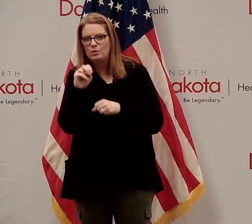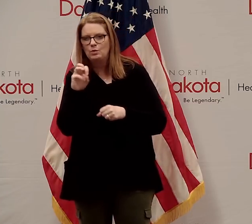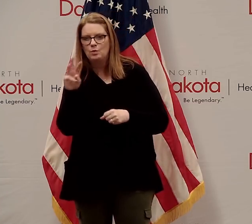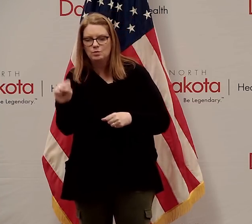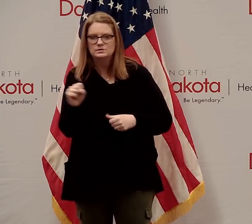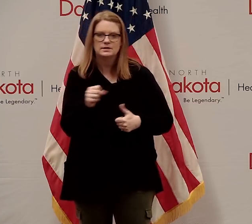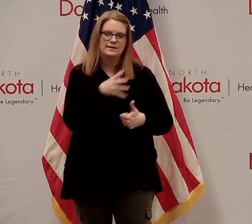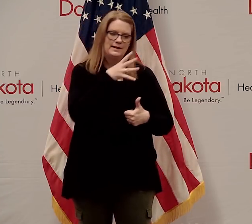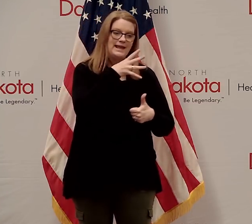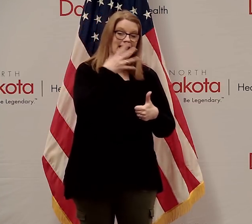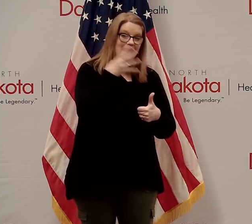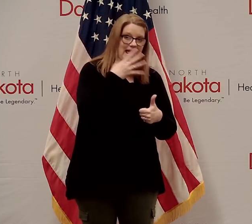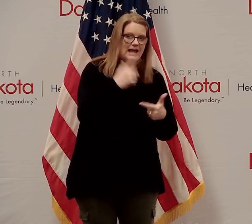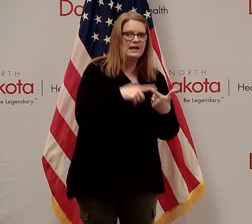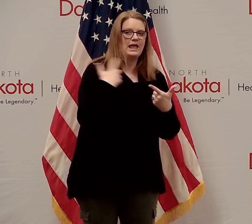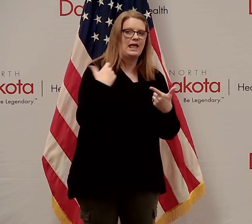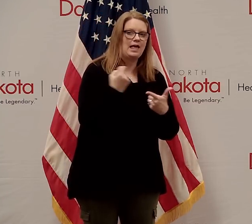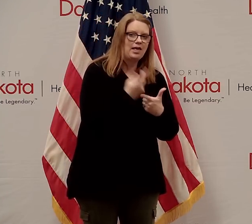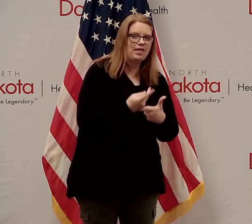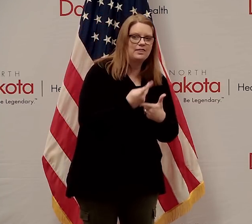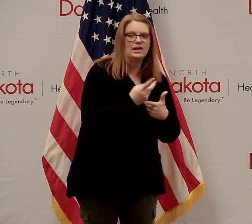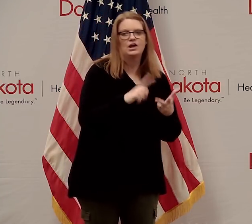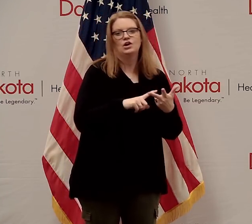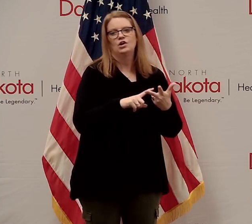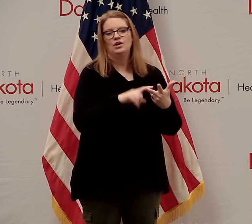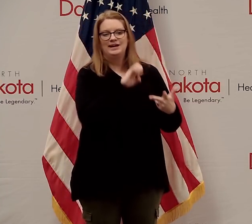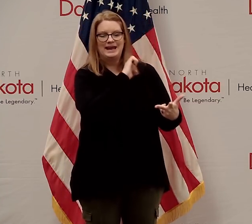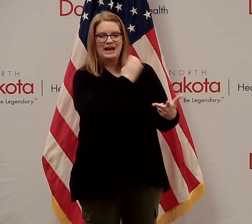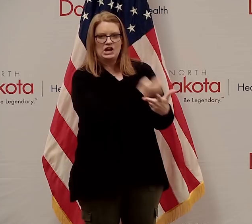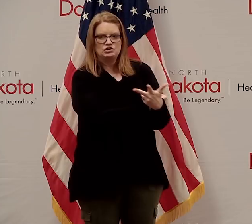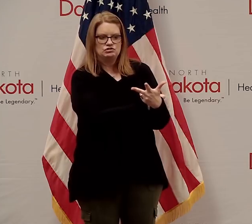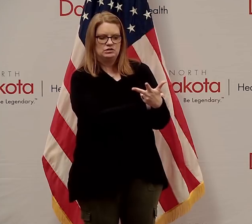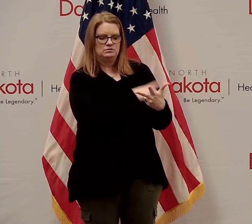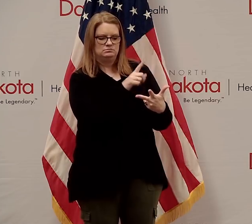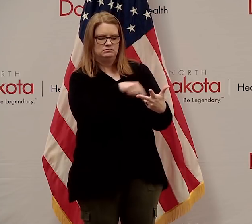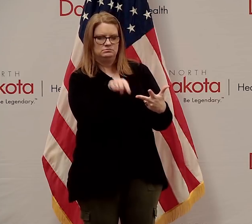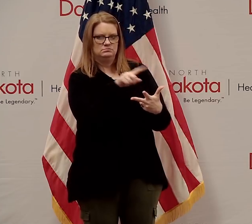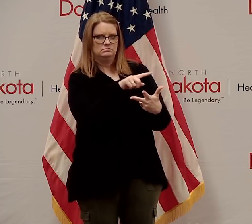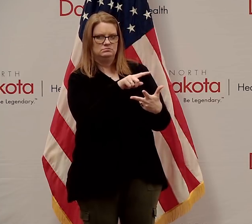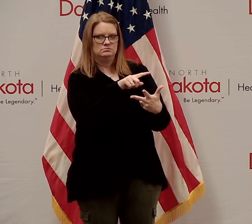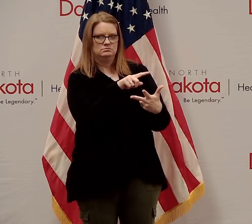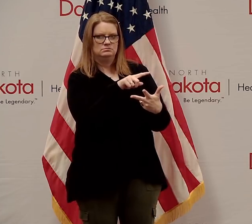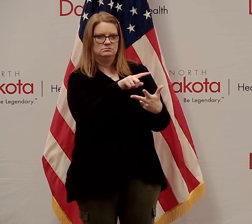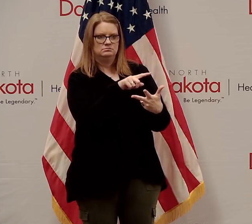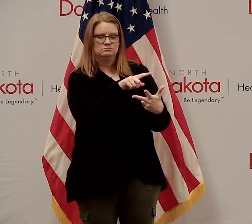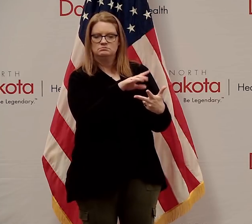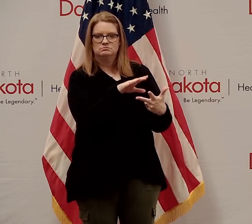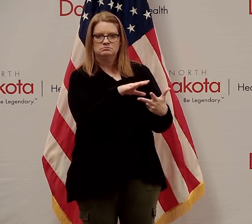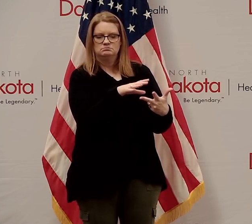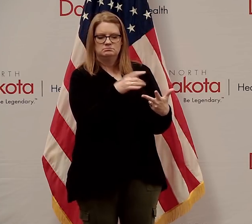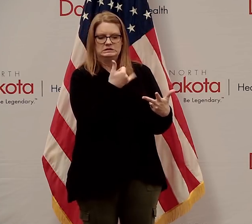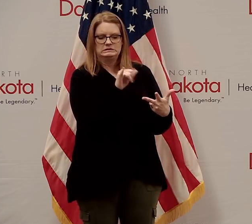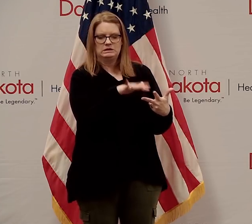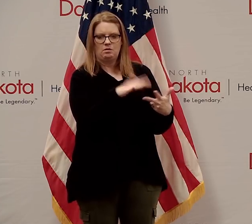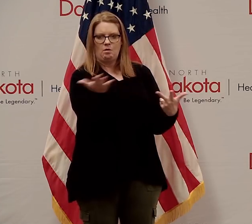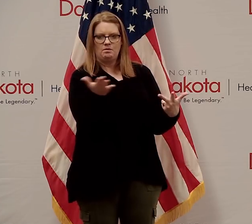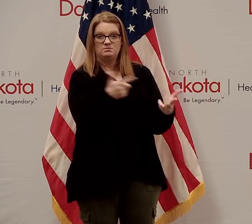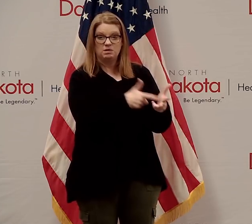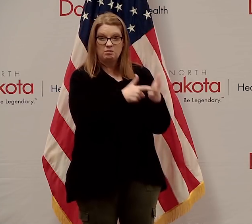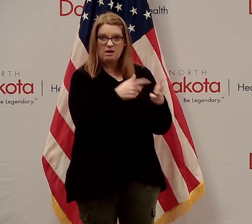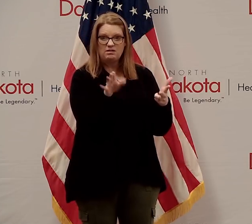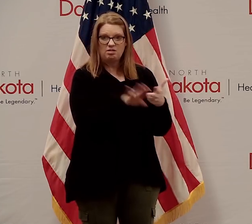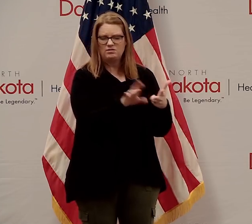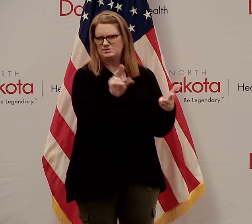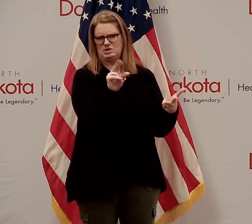ag, all aspects of healthcare, all aspects of the energy sector, there was no mandatory closures for any of those